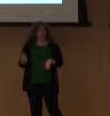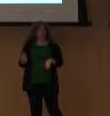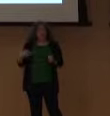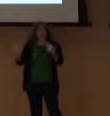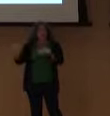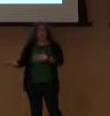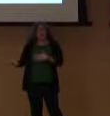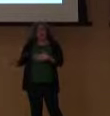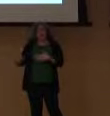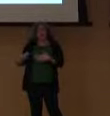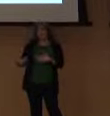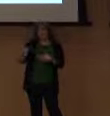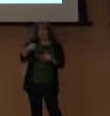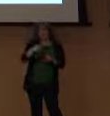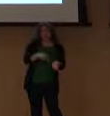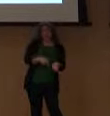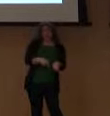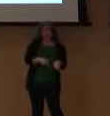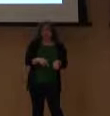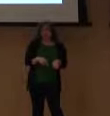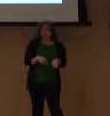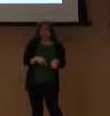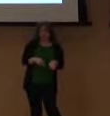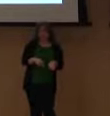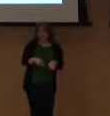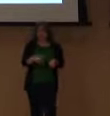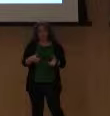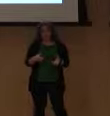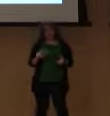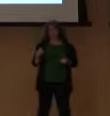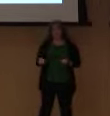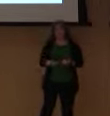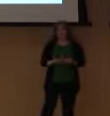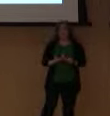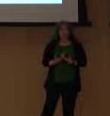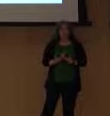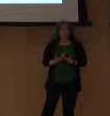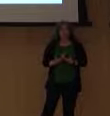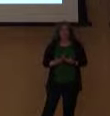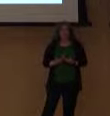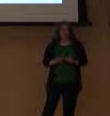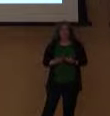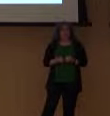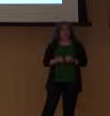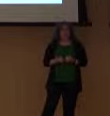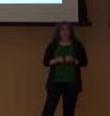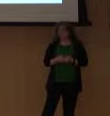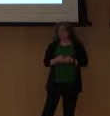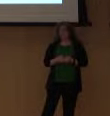New Jersey. But the tutors are here at RIT. In fact, they're students in